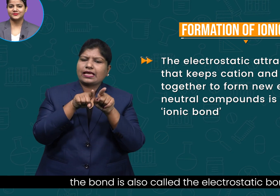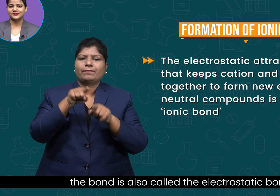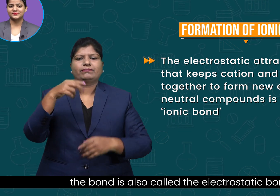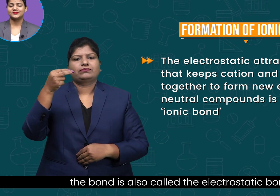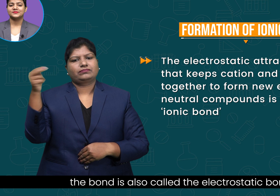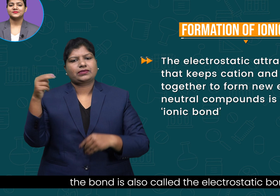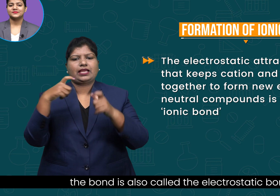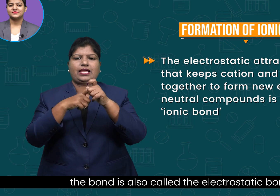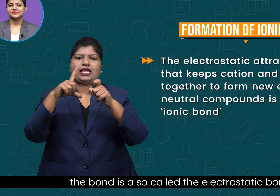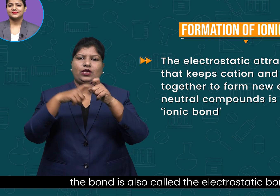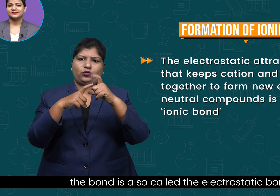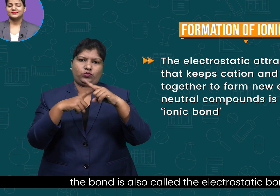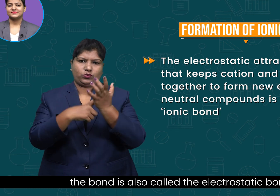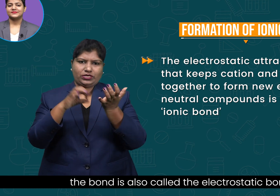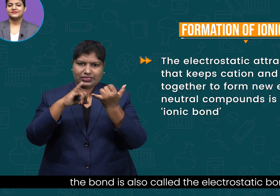bond.